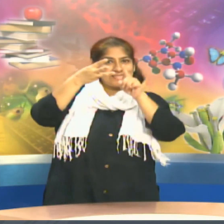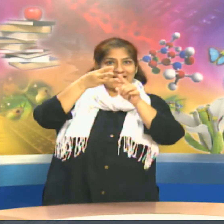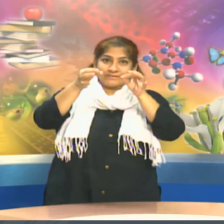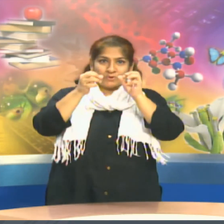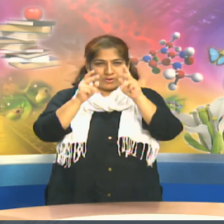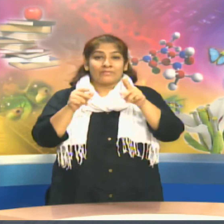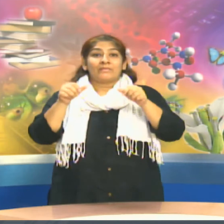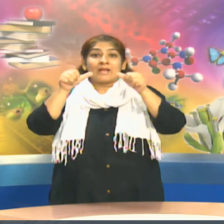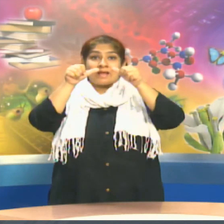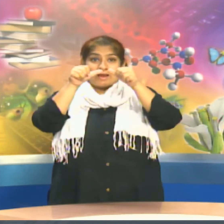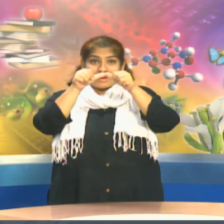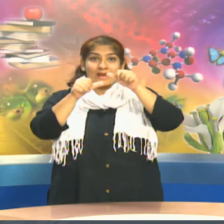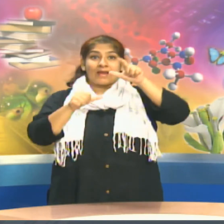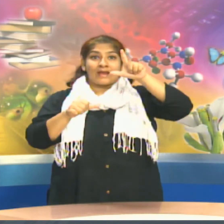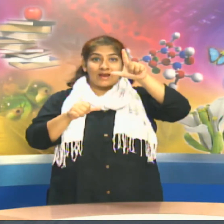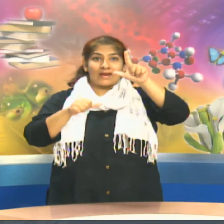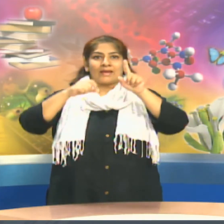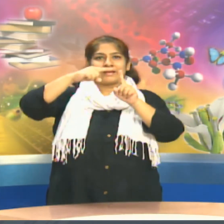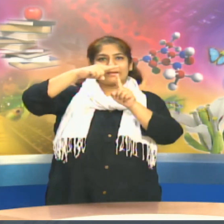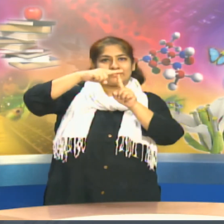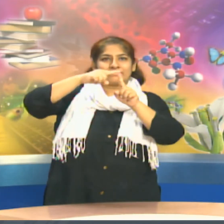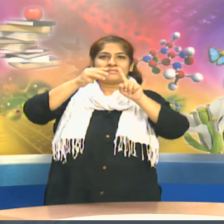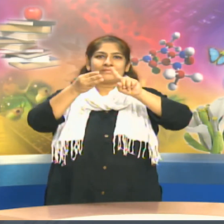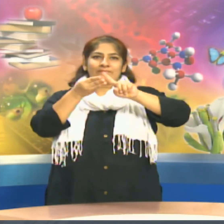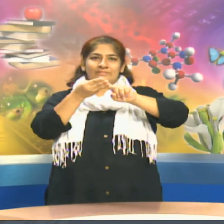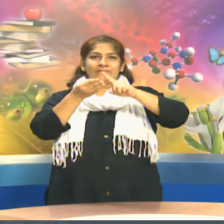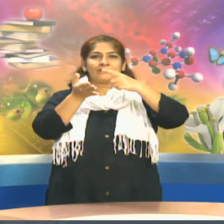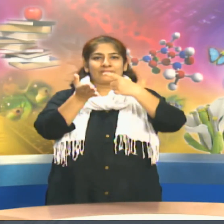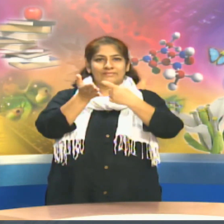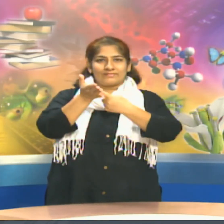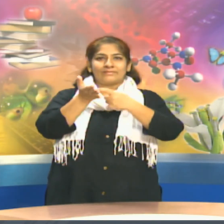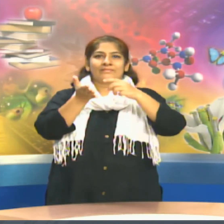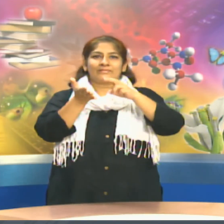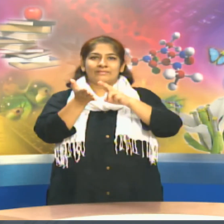one. The first word is alternatives.